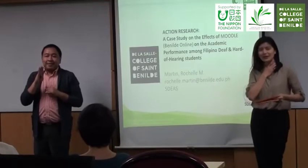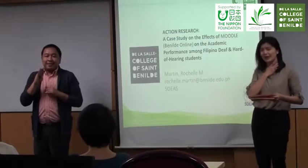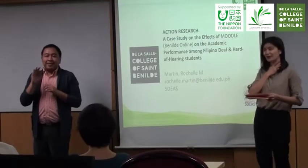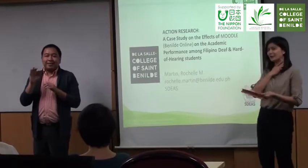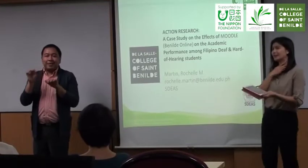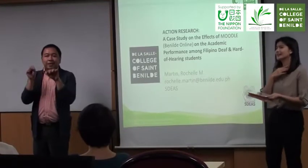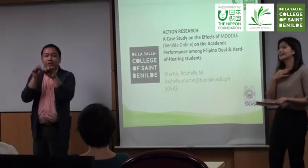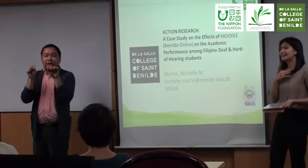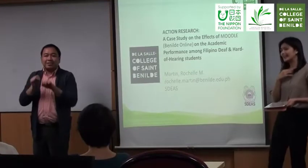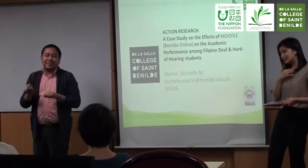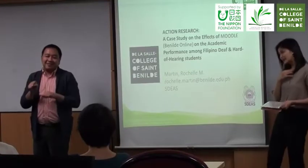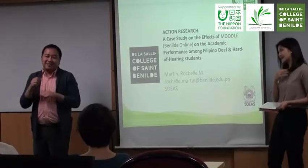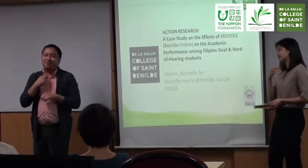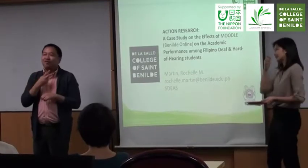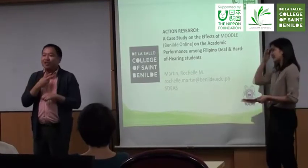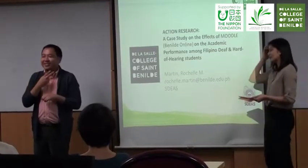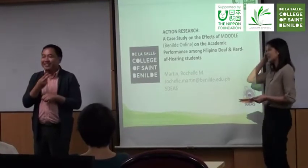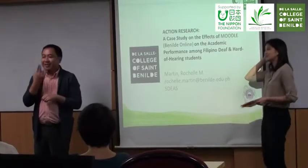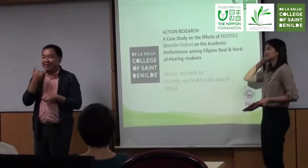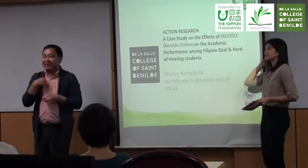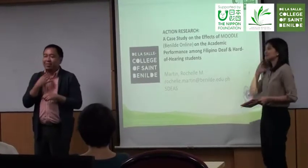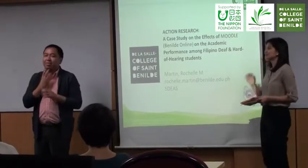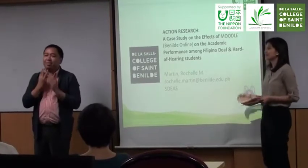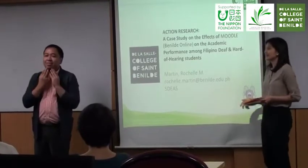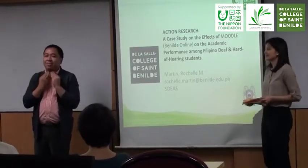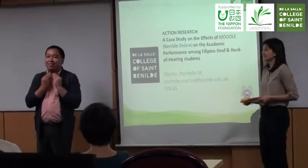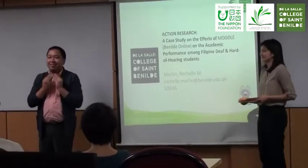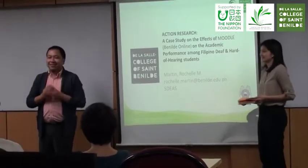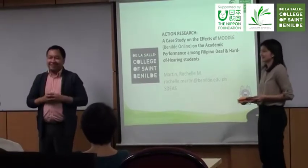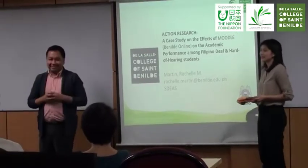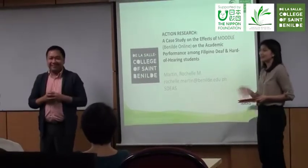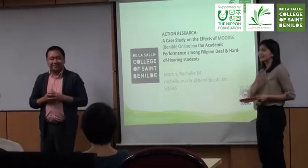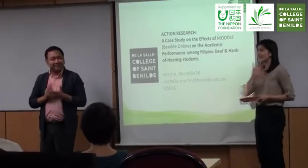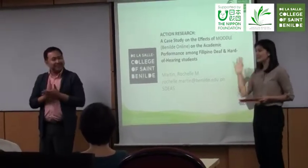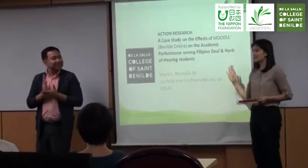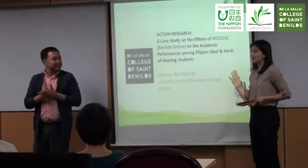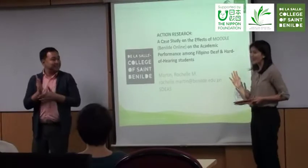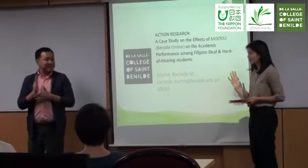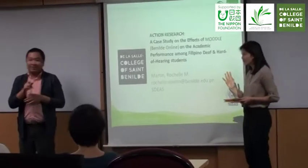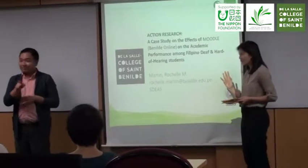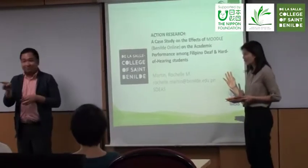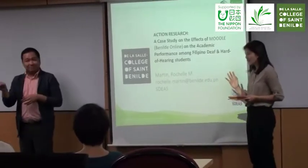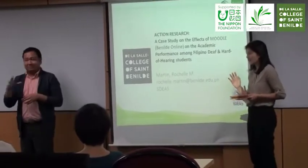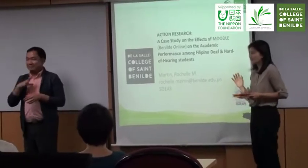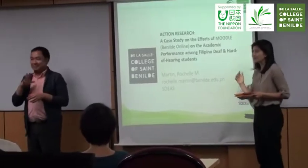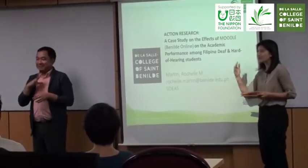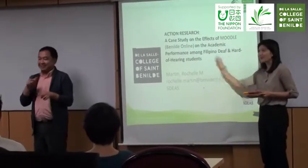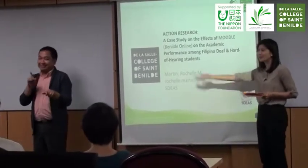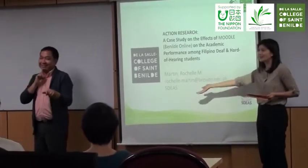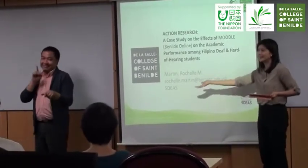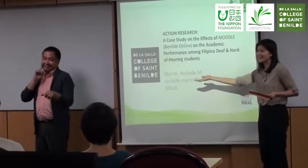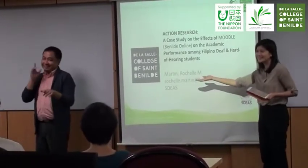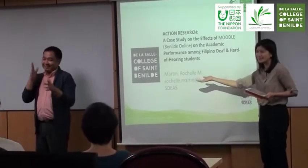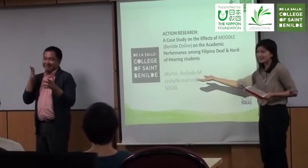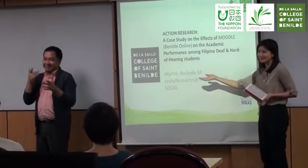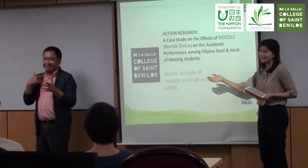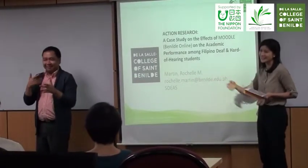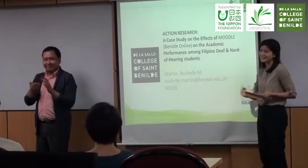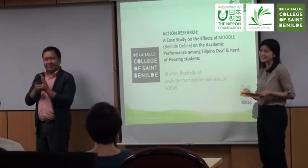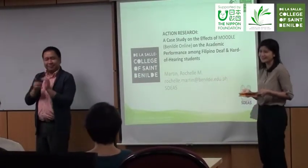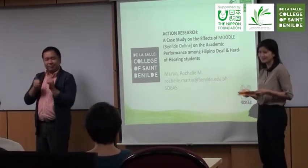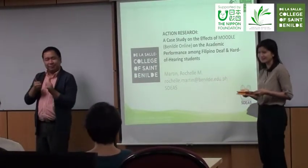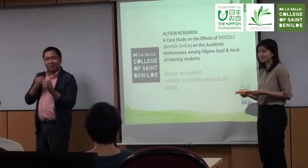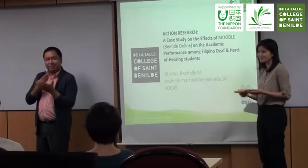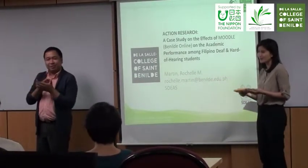because of the cough and cold. Anyway, for the rest, we won't have a problem because we have good